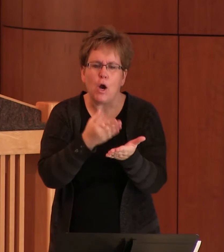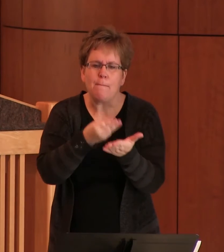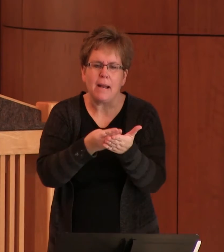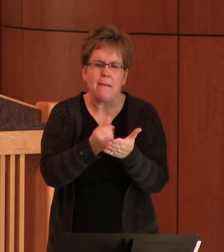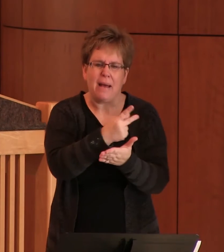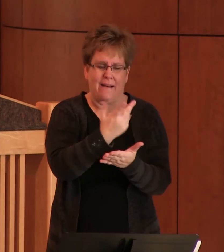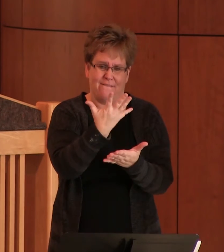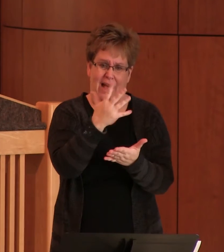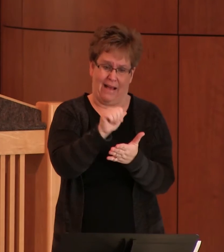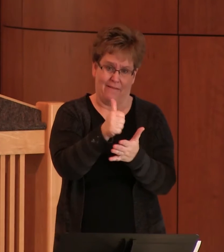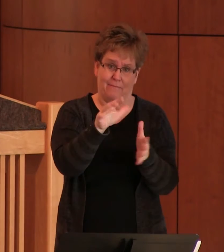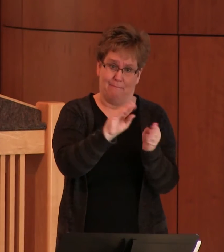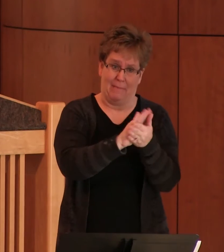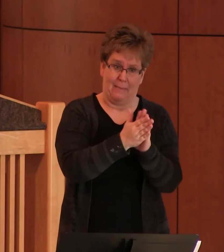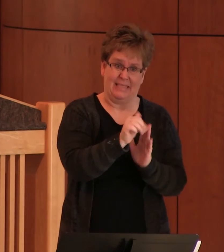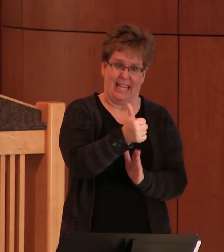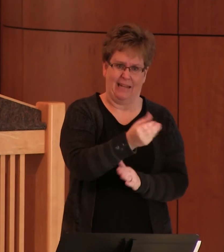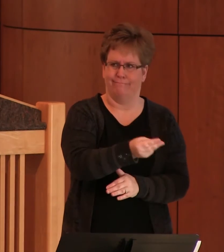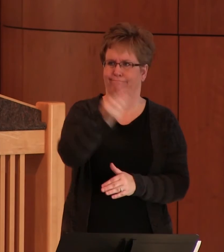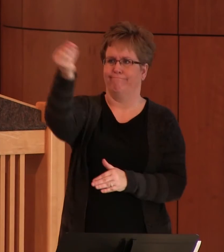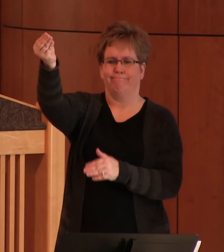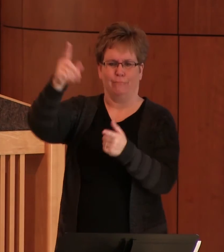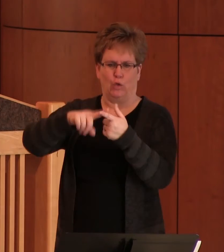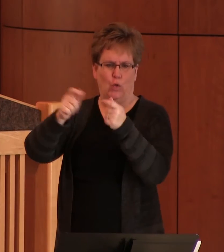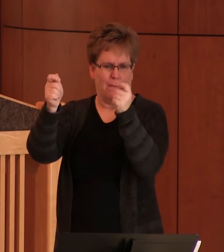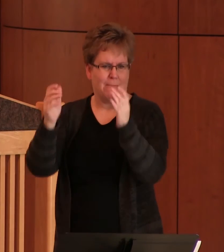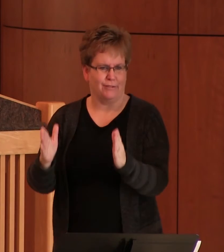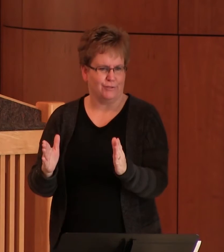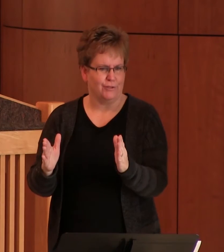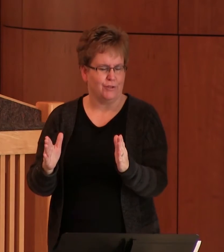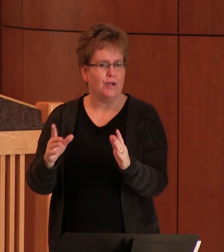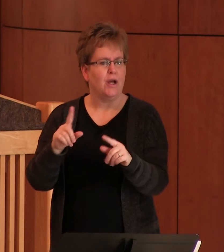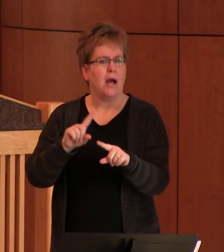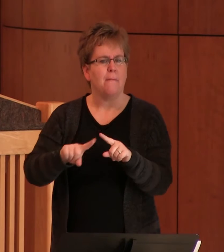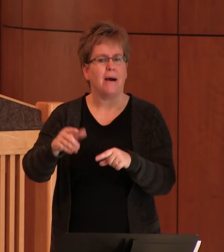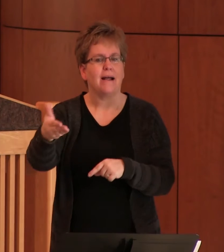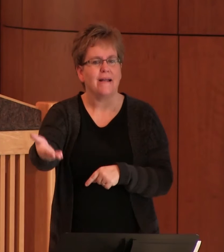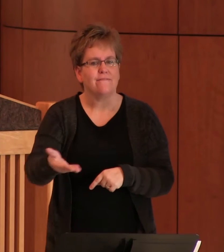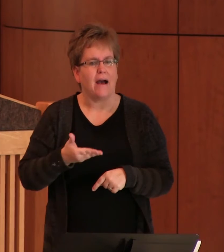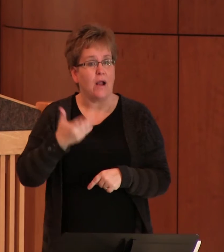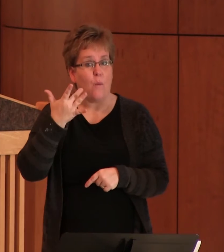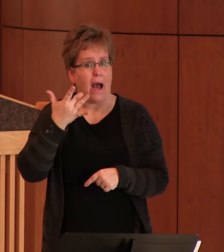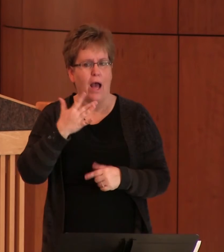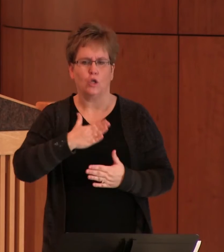that they brought back, but they are rewarded in being invited into the king's joy.